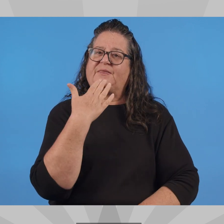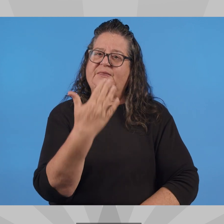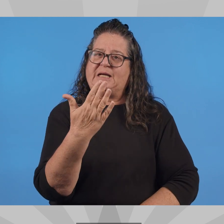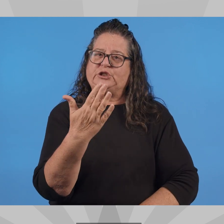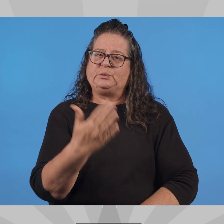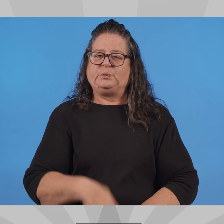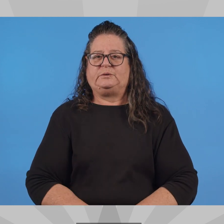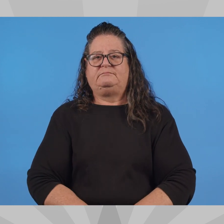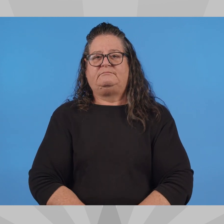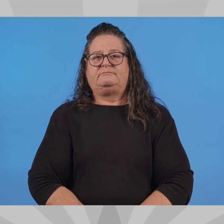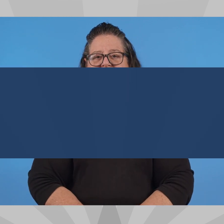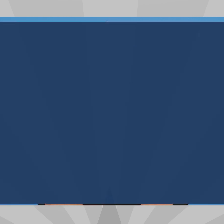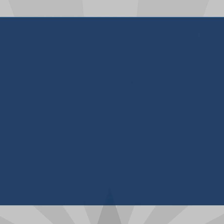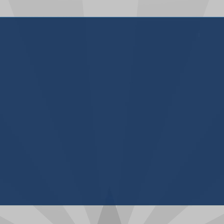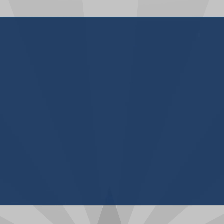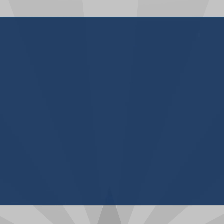Thank you.